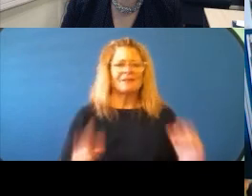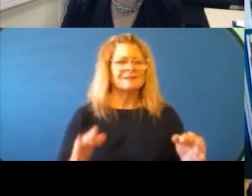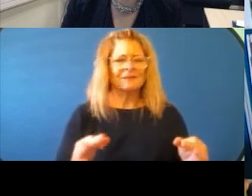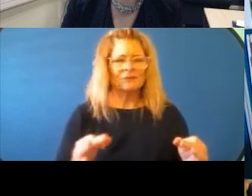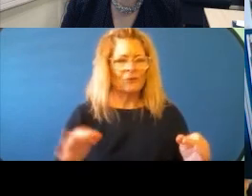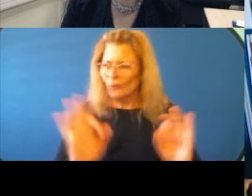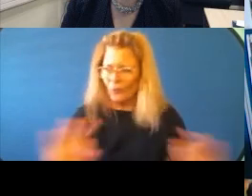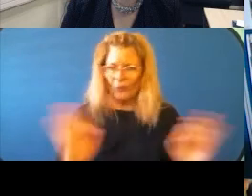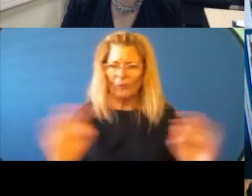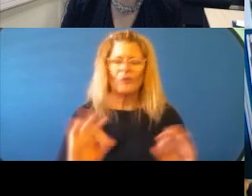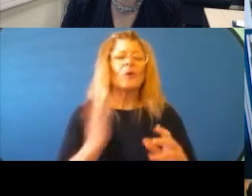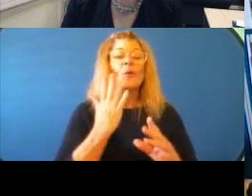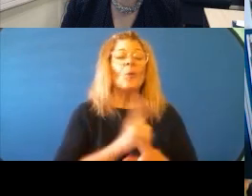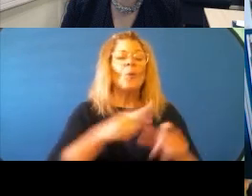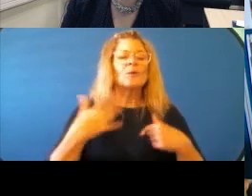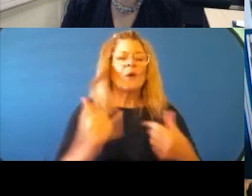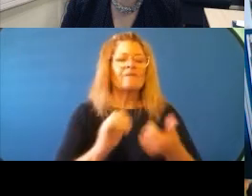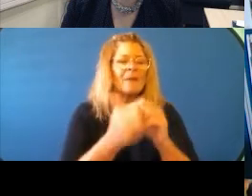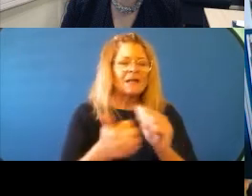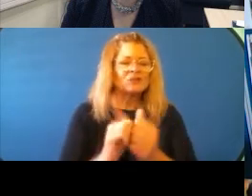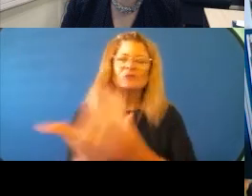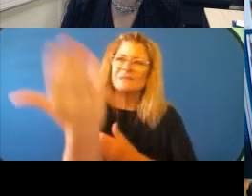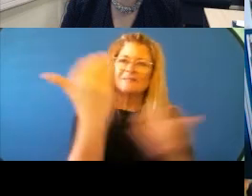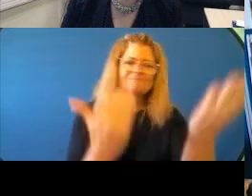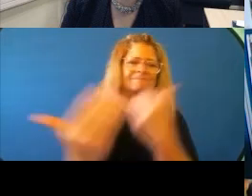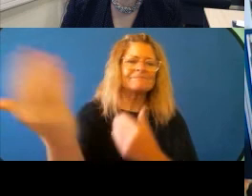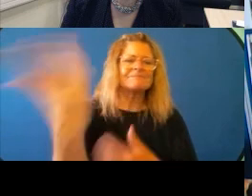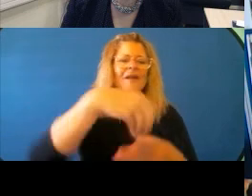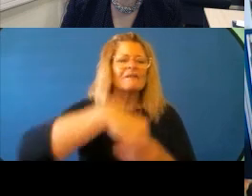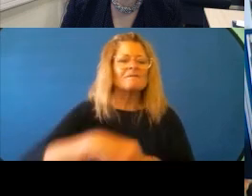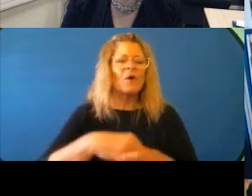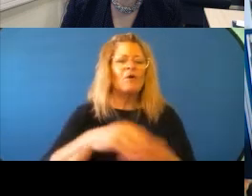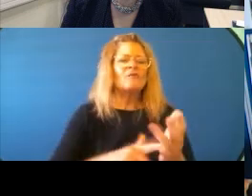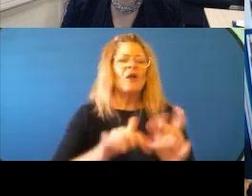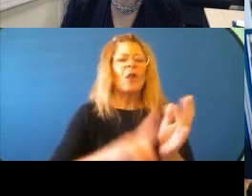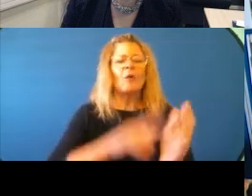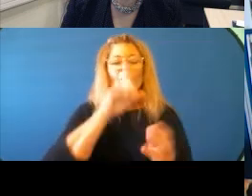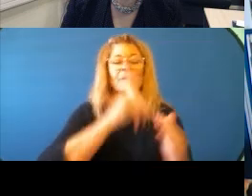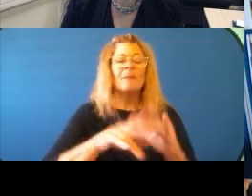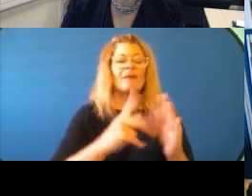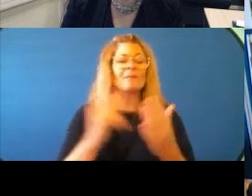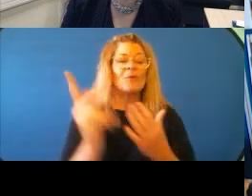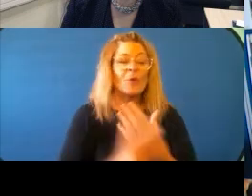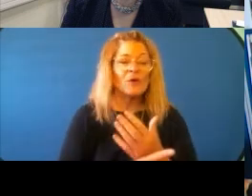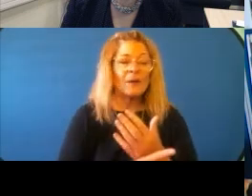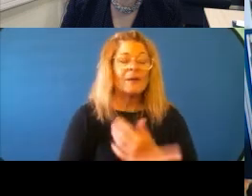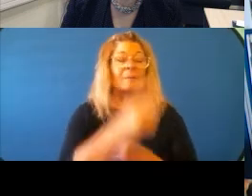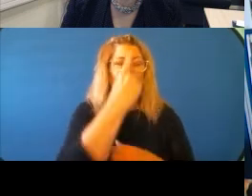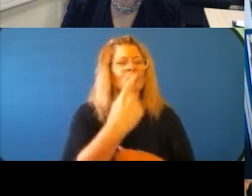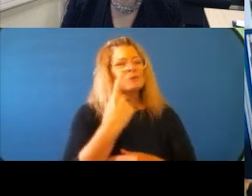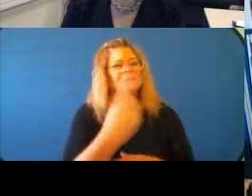have partnerships that engage local people in their programs, we not only see a positive impact, but there is